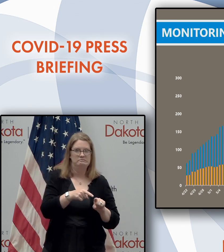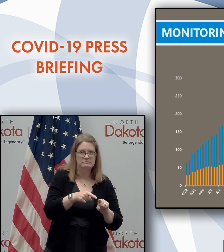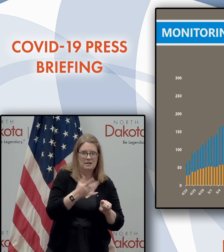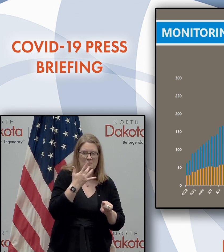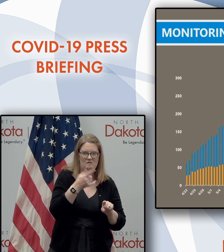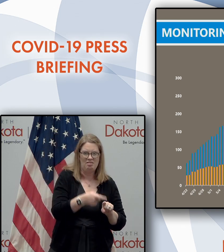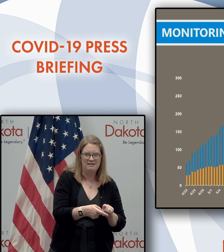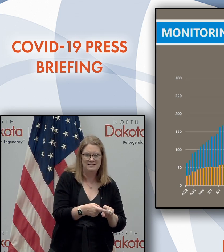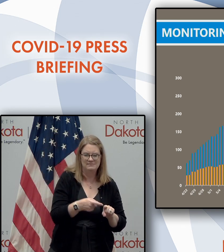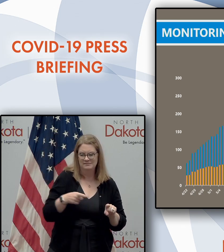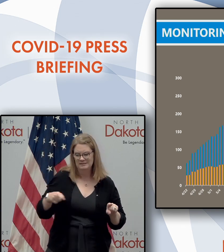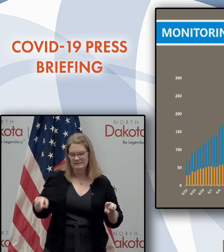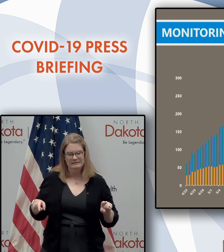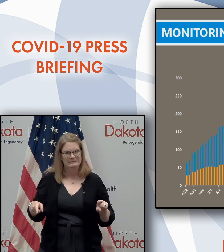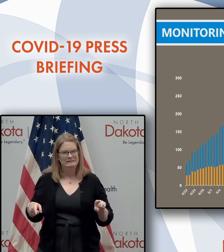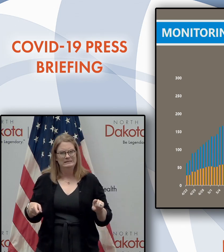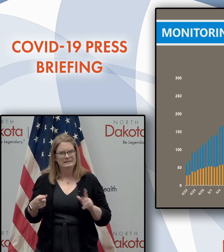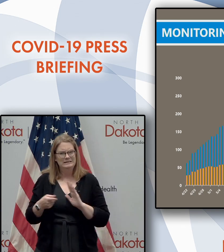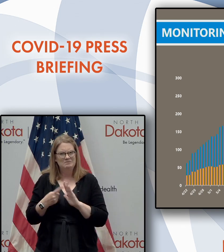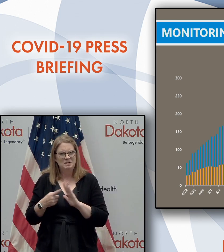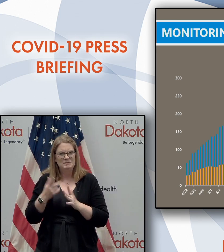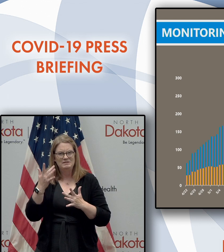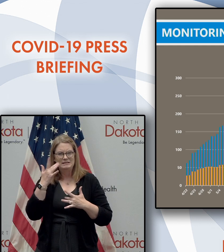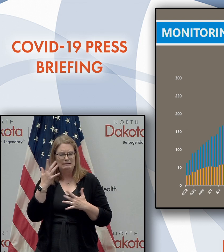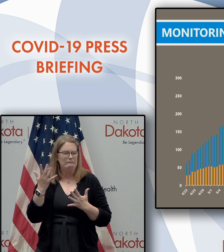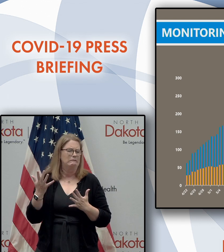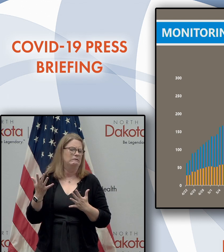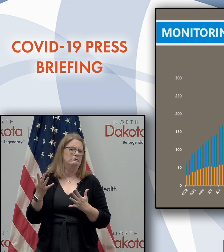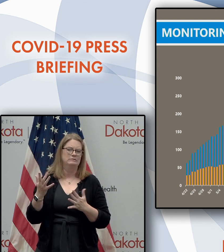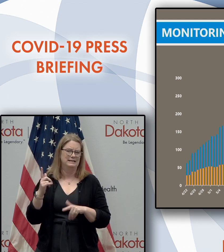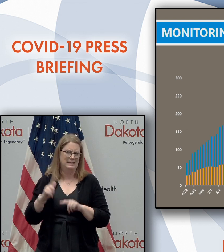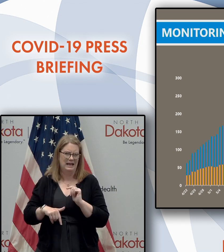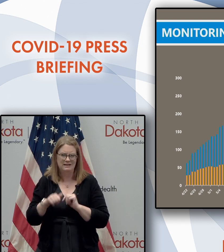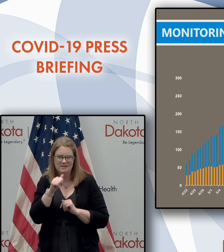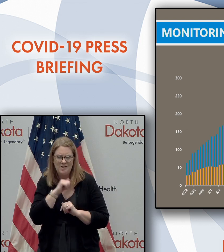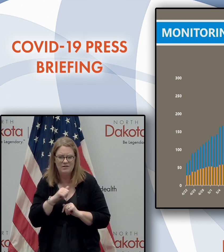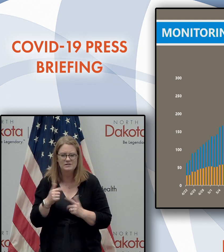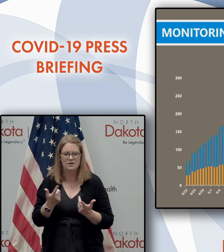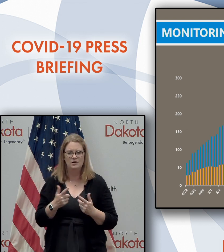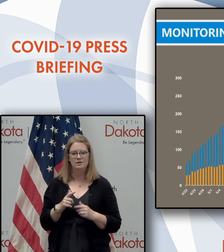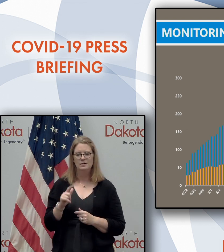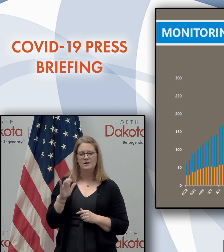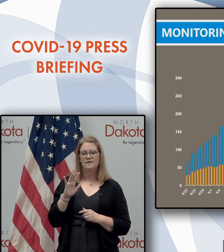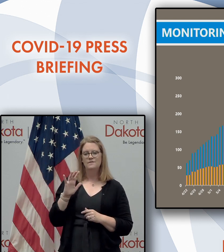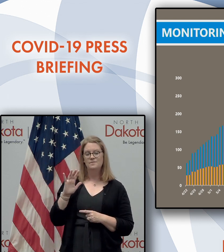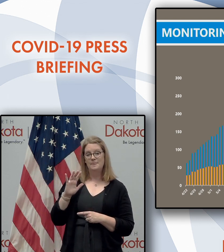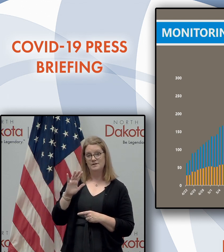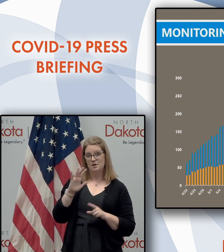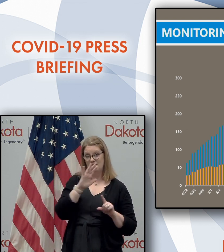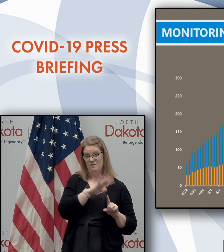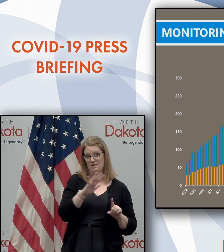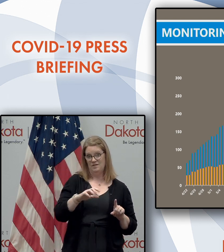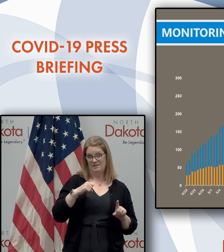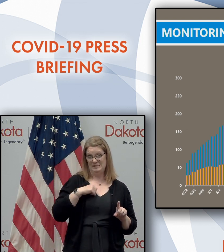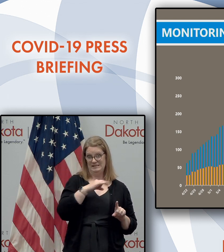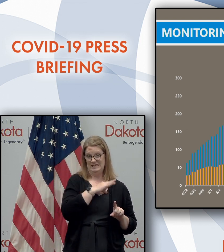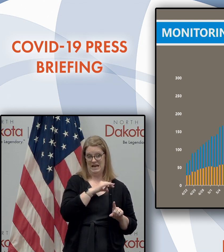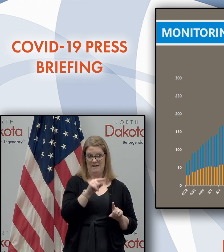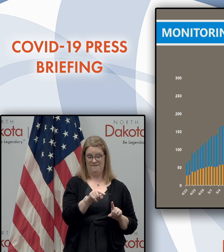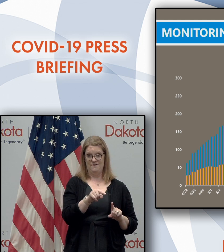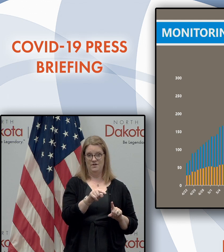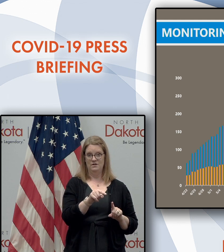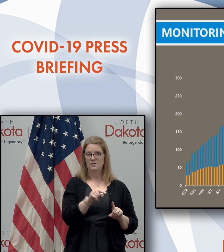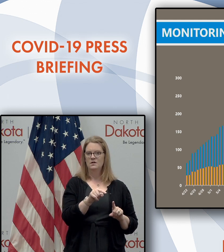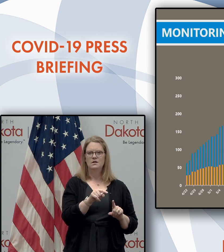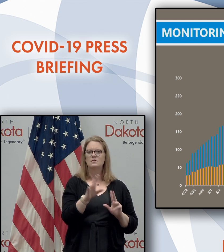to manage. So the blue represents staff. Active residents there, we've got 55 staff. Those folks are